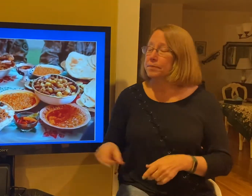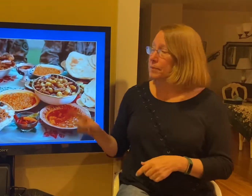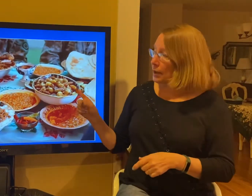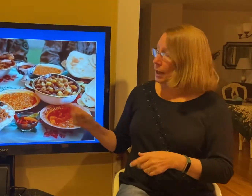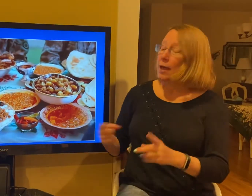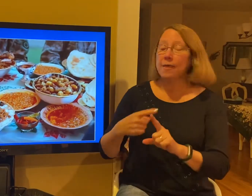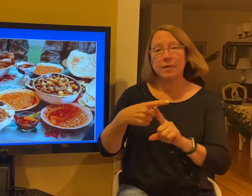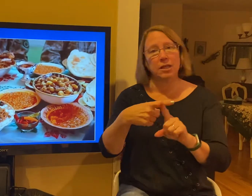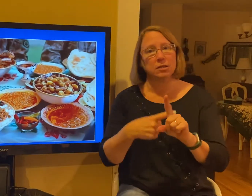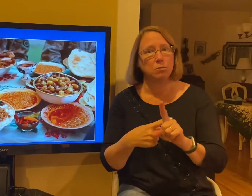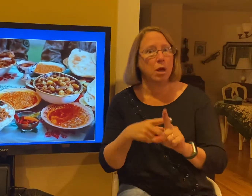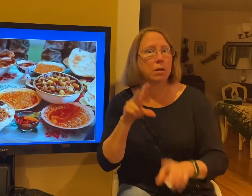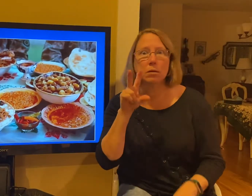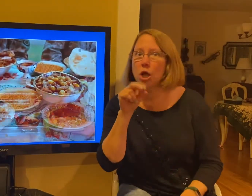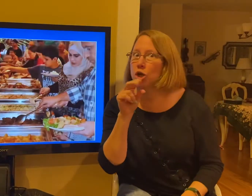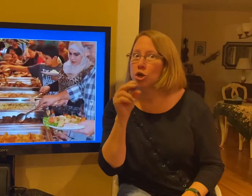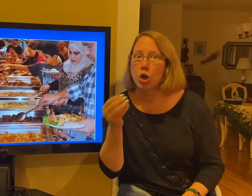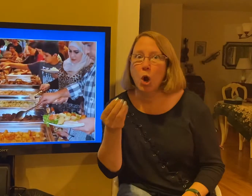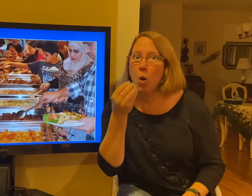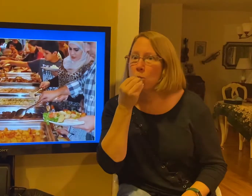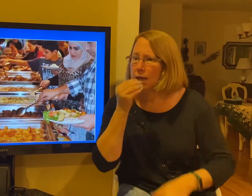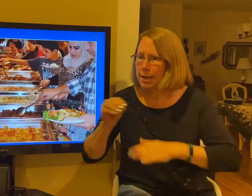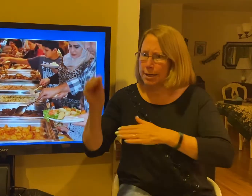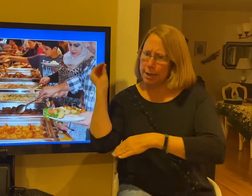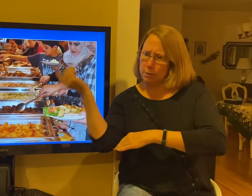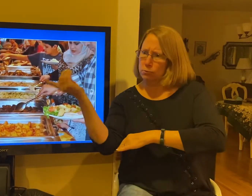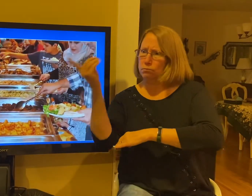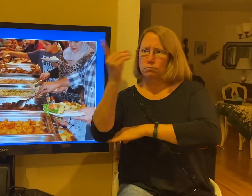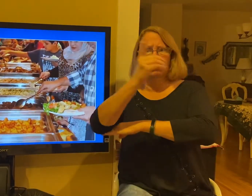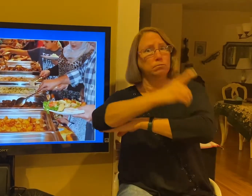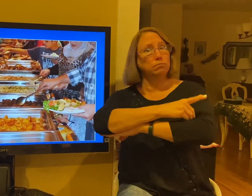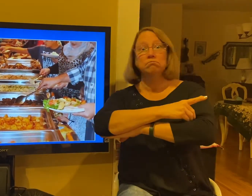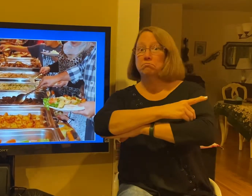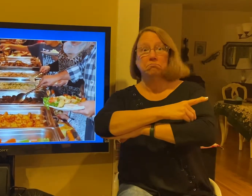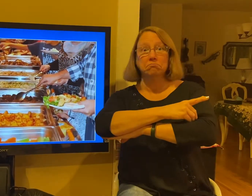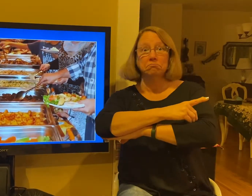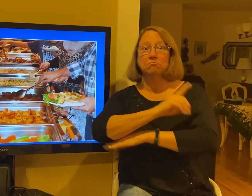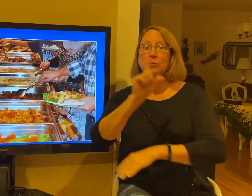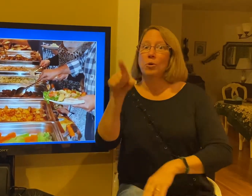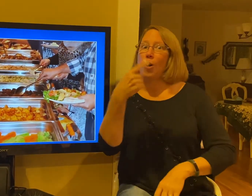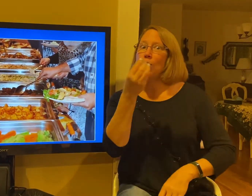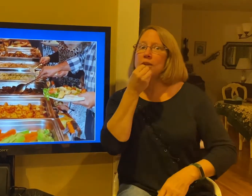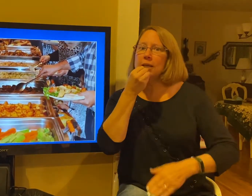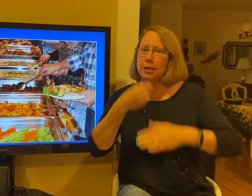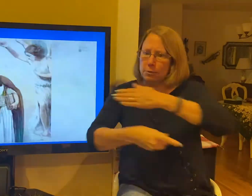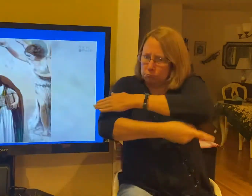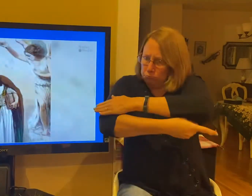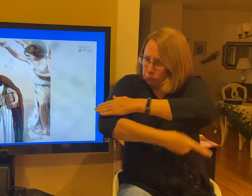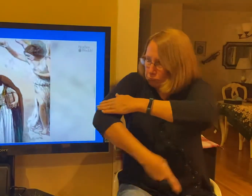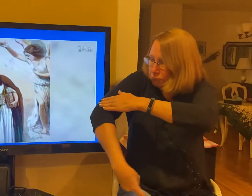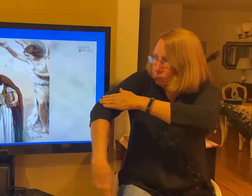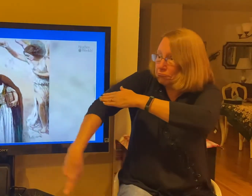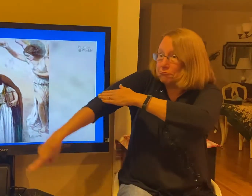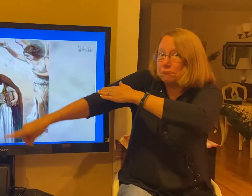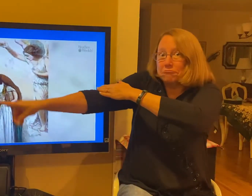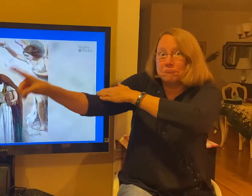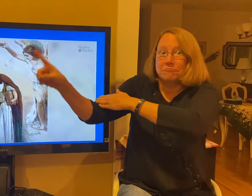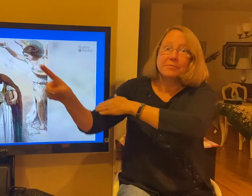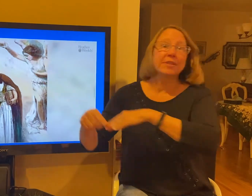from sunup to sundown, only eating and drinking before dawn and after sunset. This is a time of increased